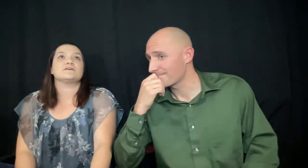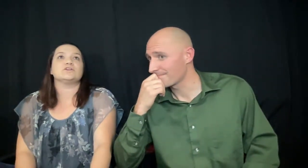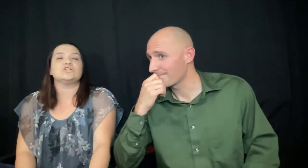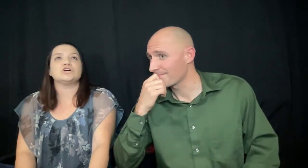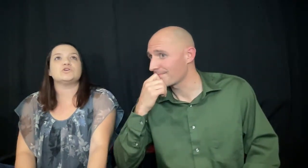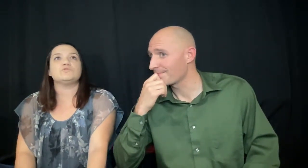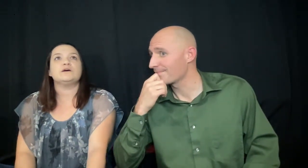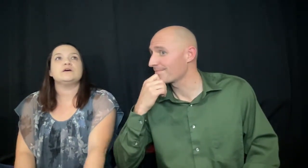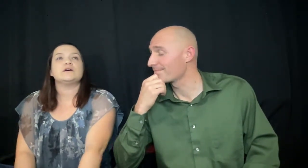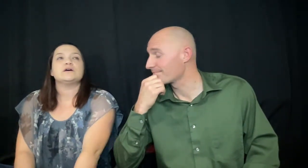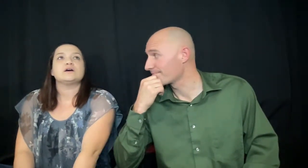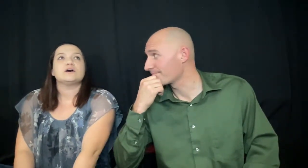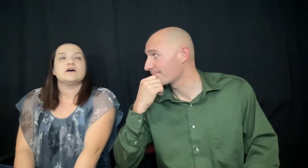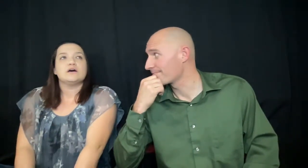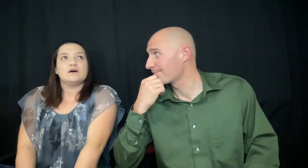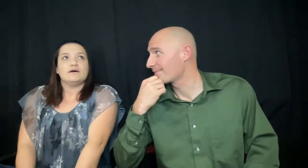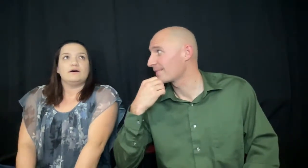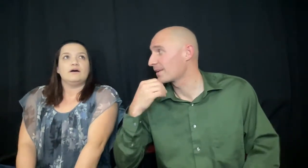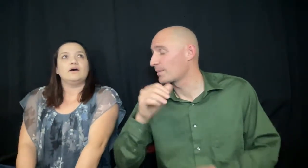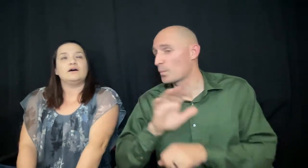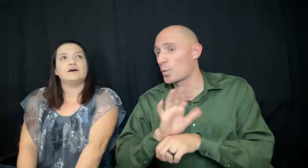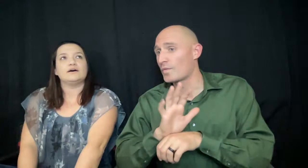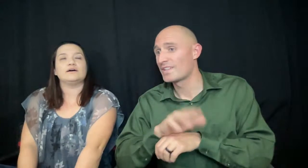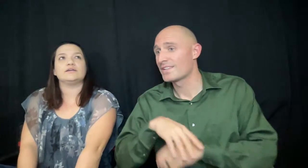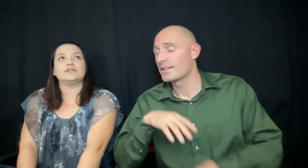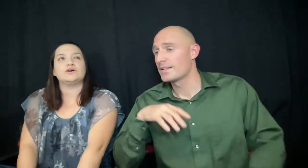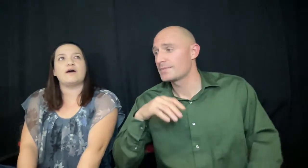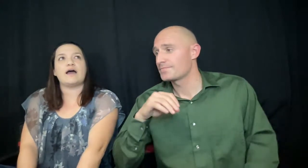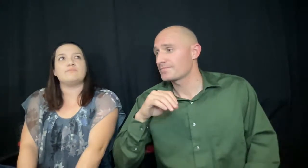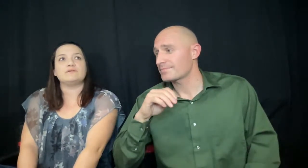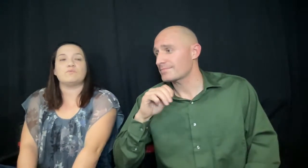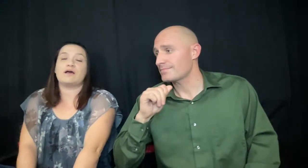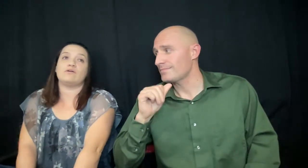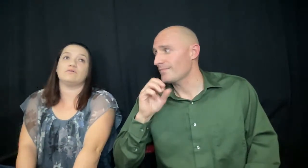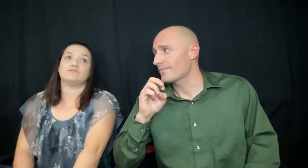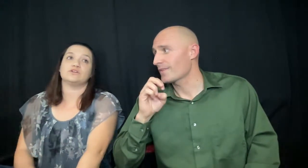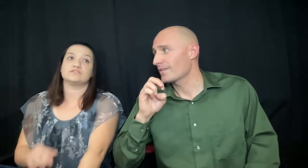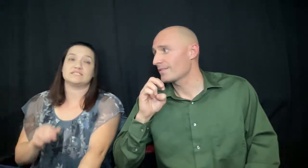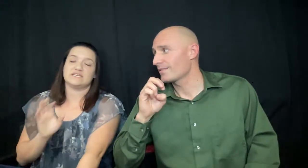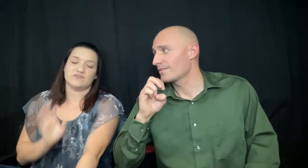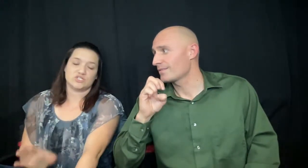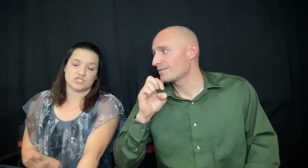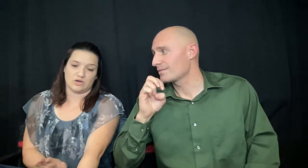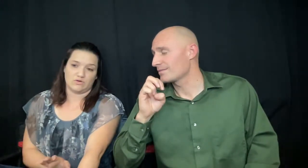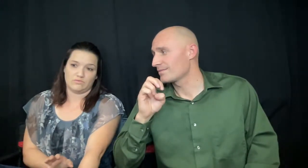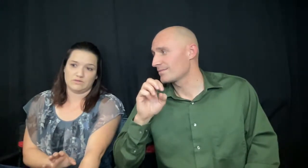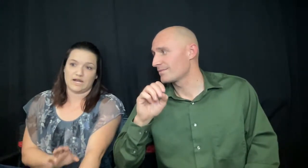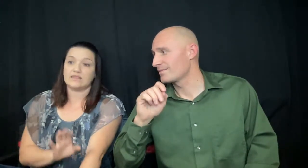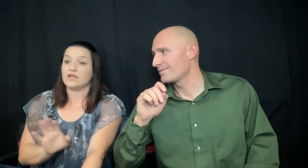You know, no. You know, there's a TV show that I love.